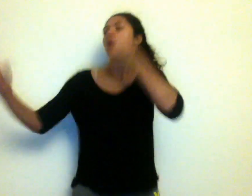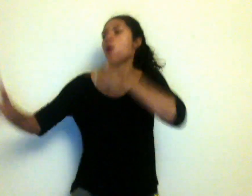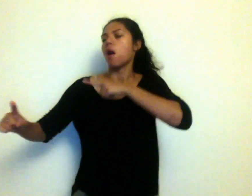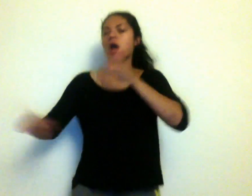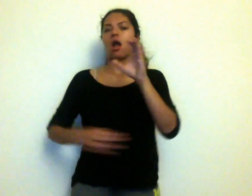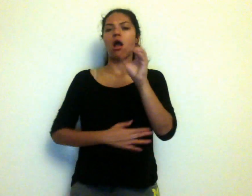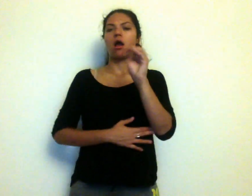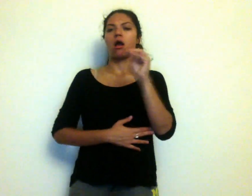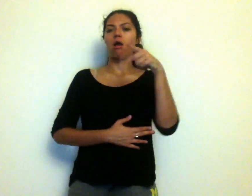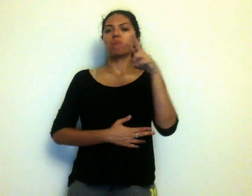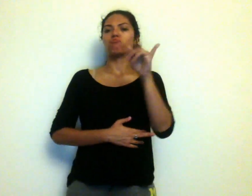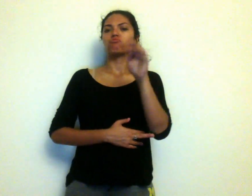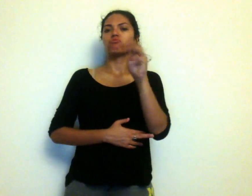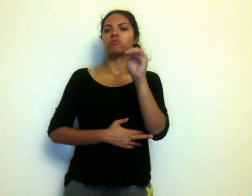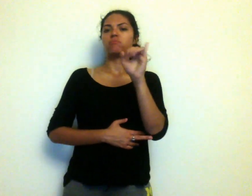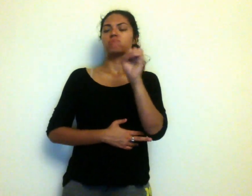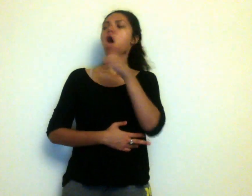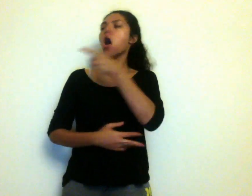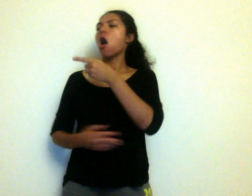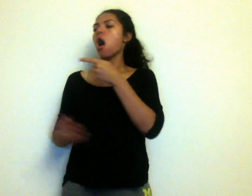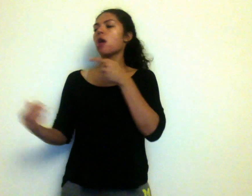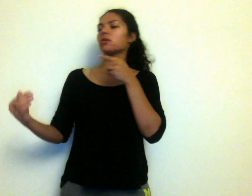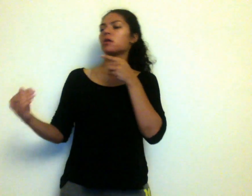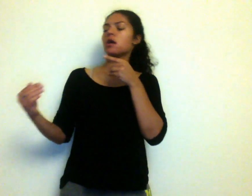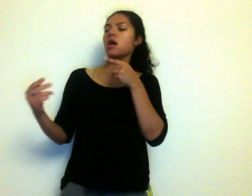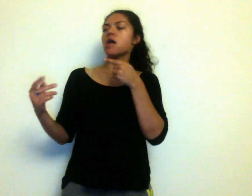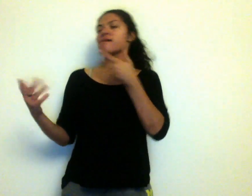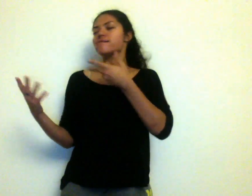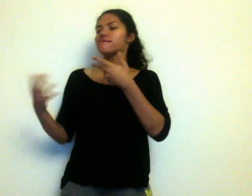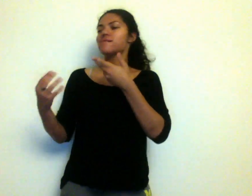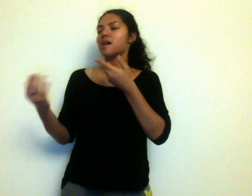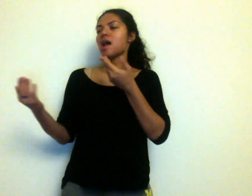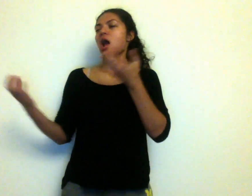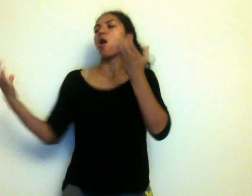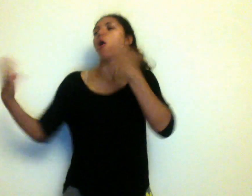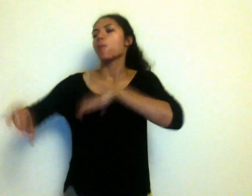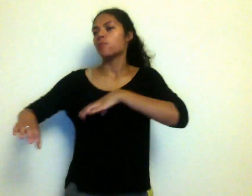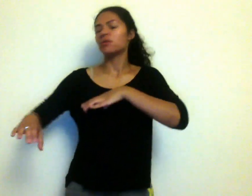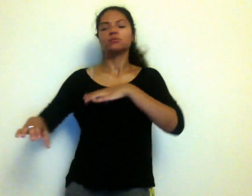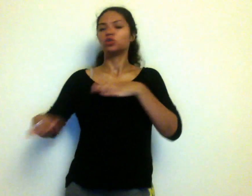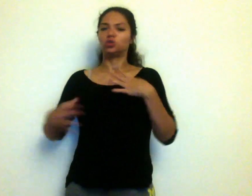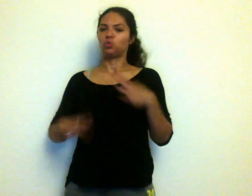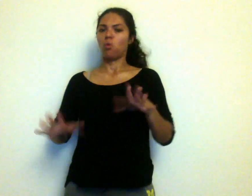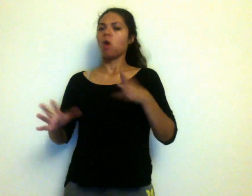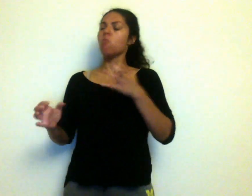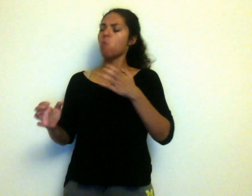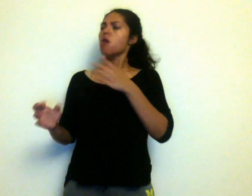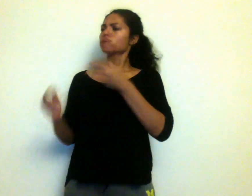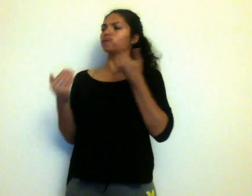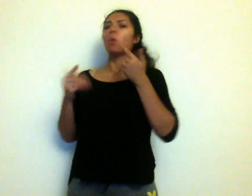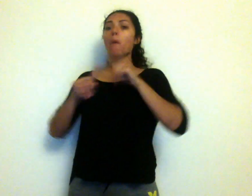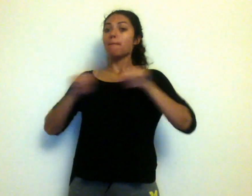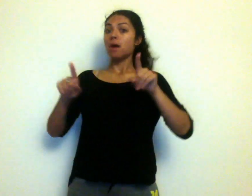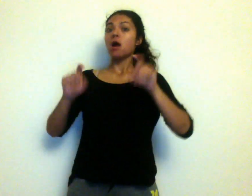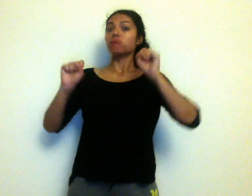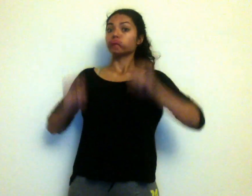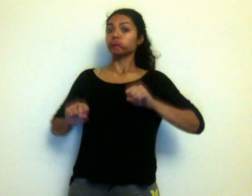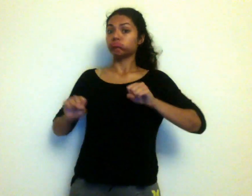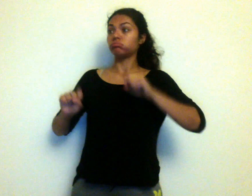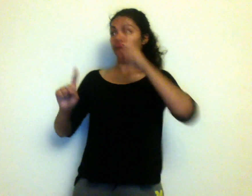an organization I shall leave unnamed, but I got involved in trying to see if we could get a government officer to help him change his visa. This